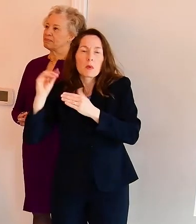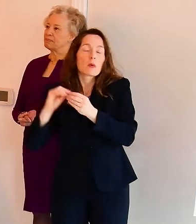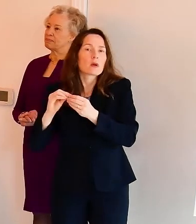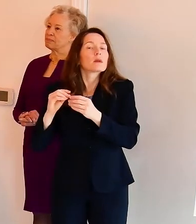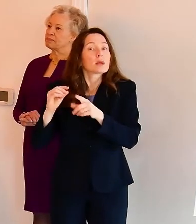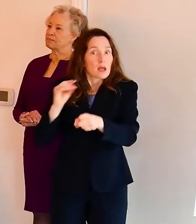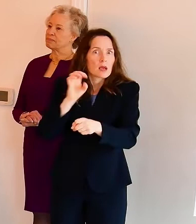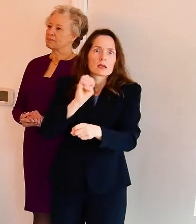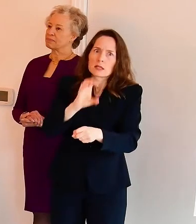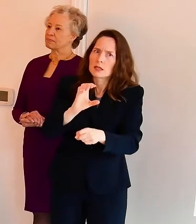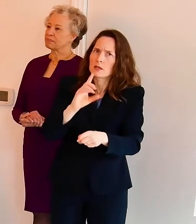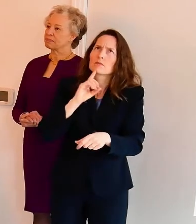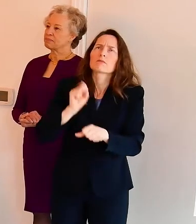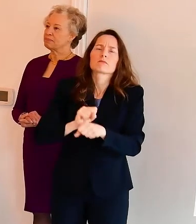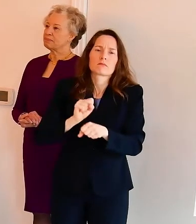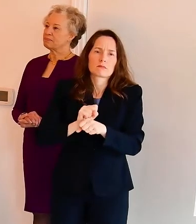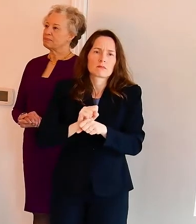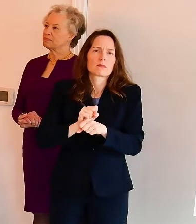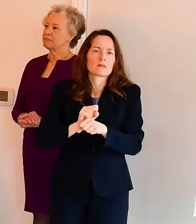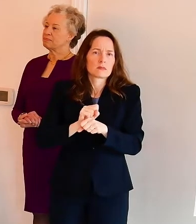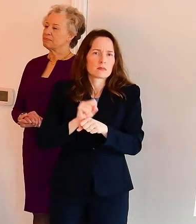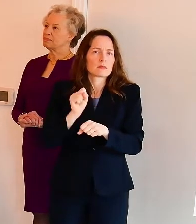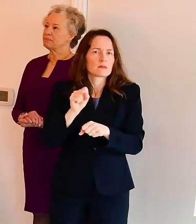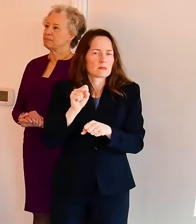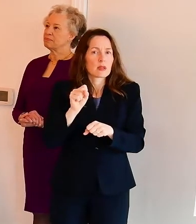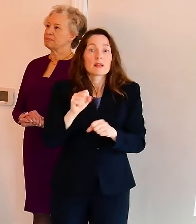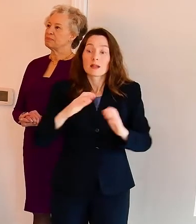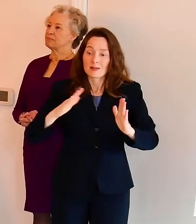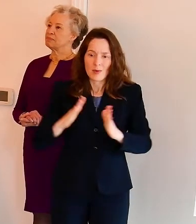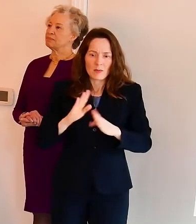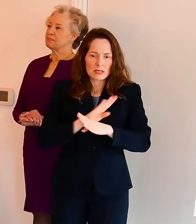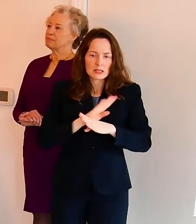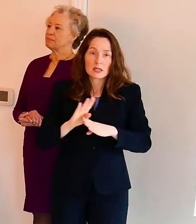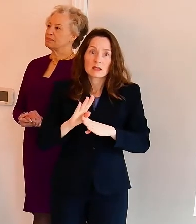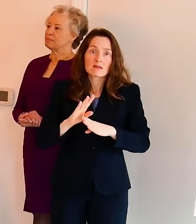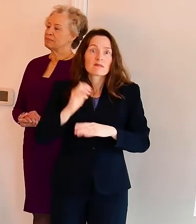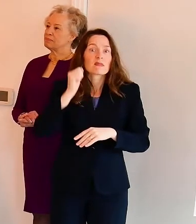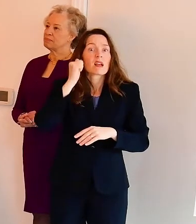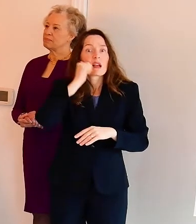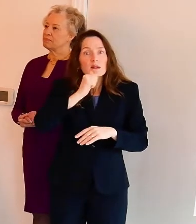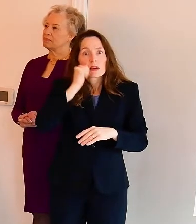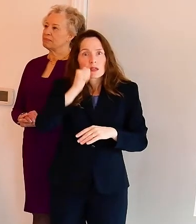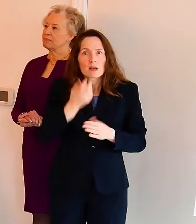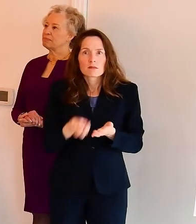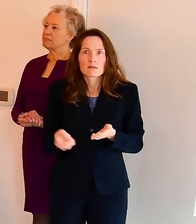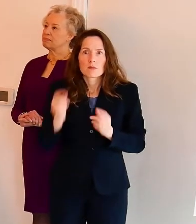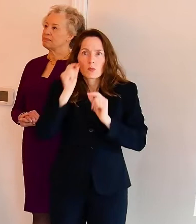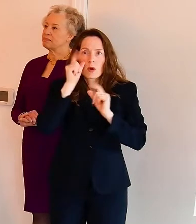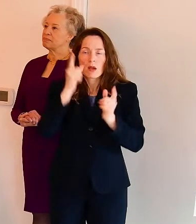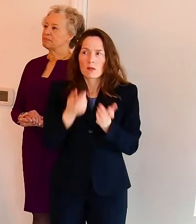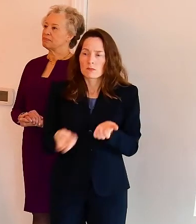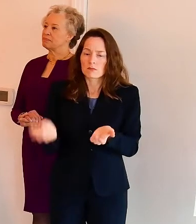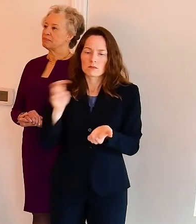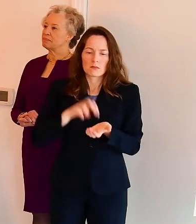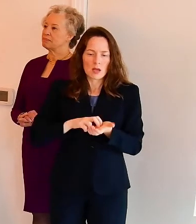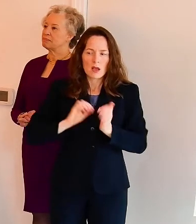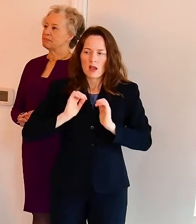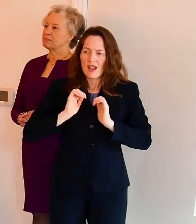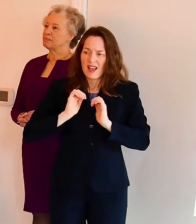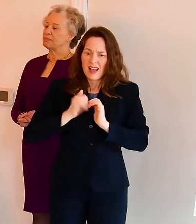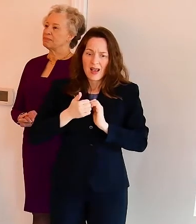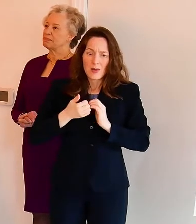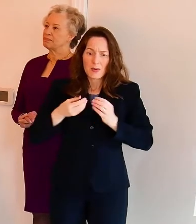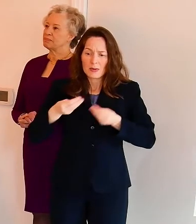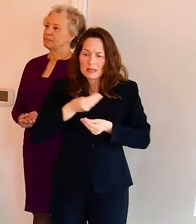again, just that truly small business that every day they get up trying to figure out, how do I make it happen? And so